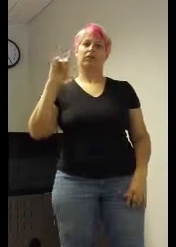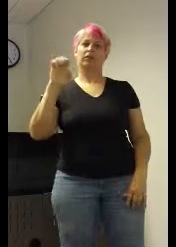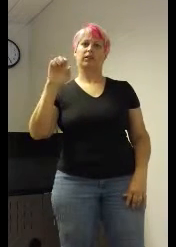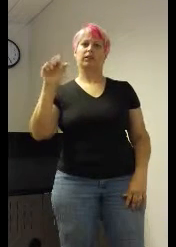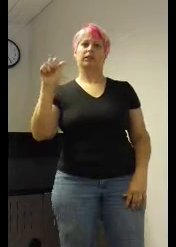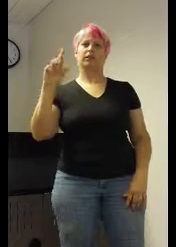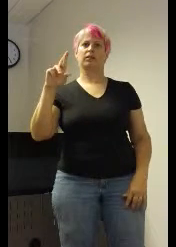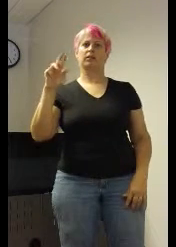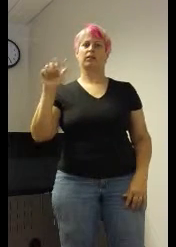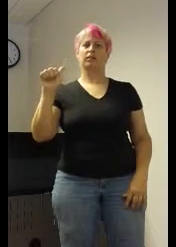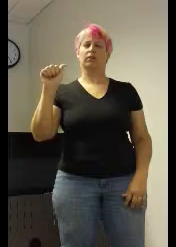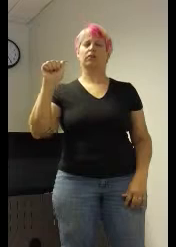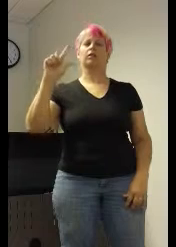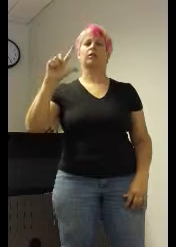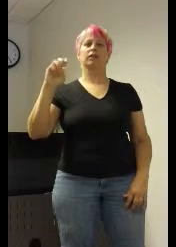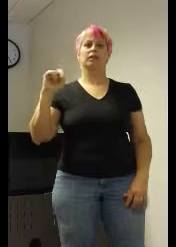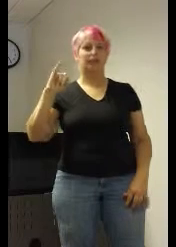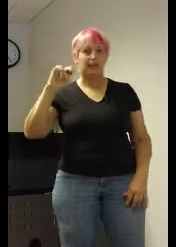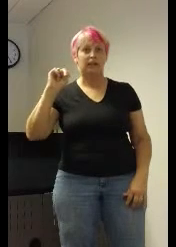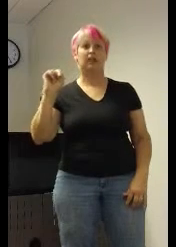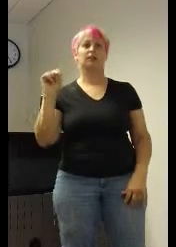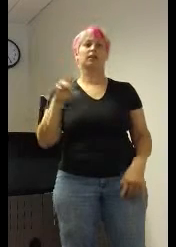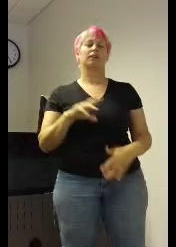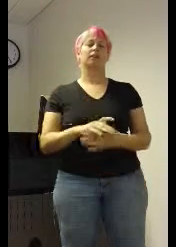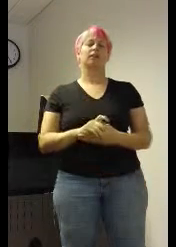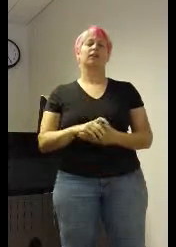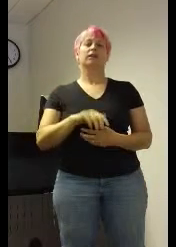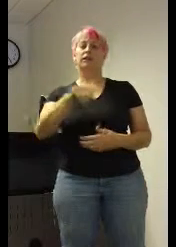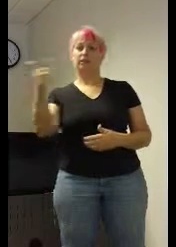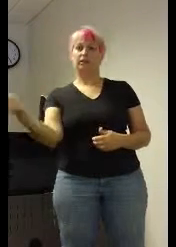The drugs can be helpful, but they can also make you tired.